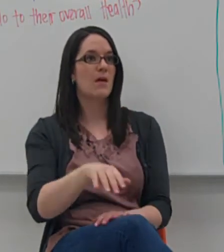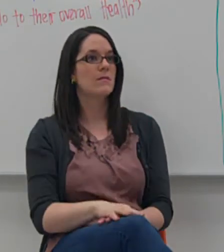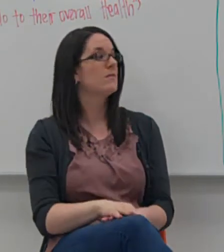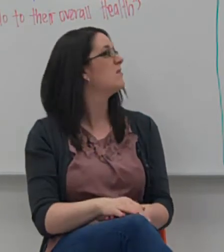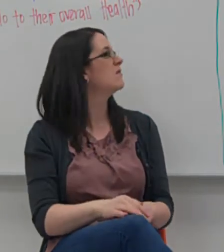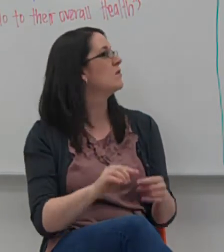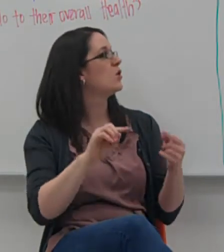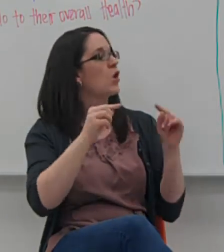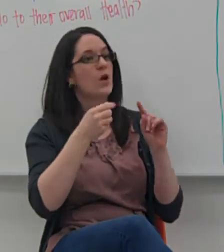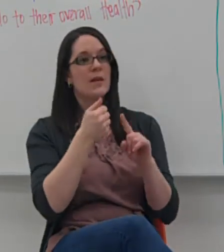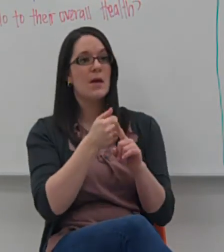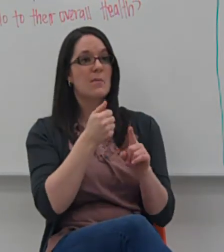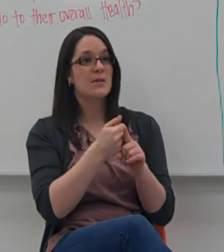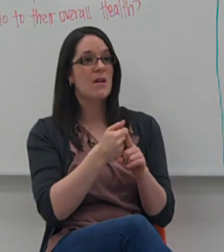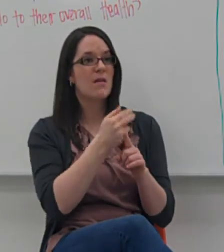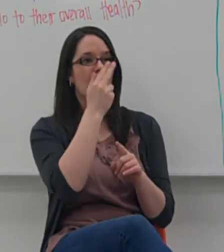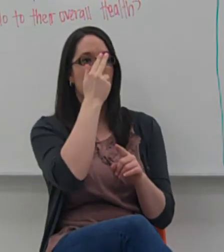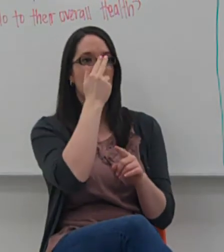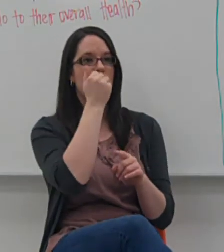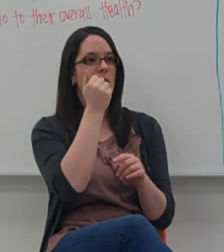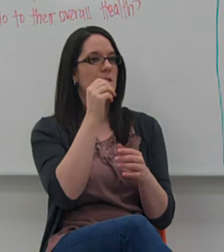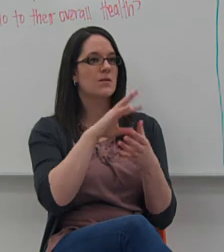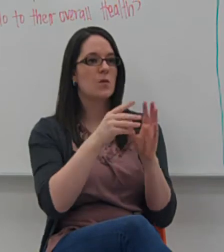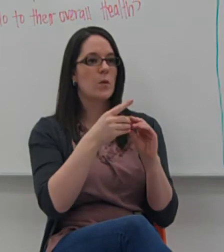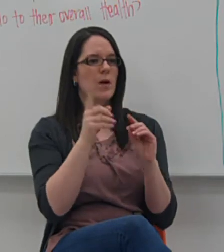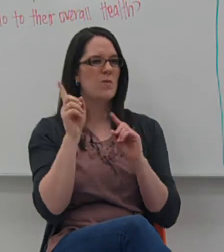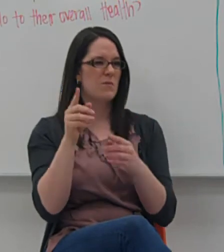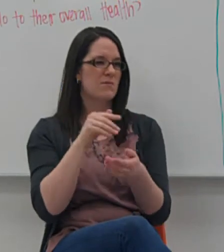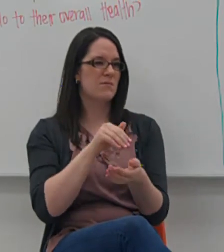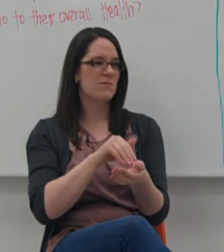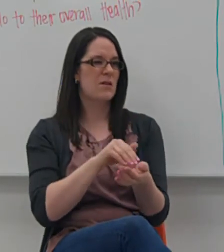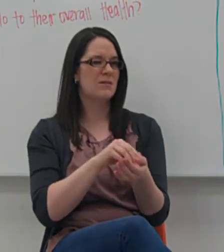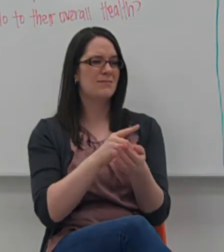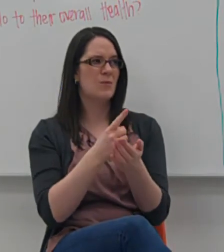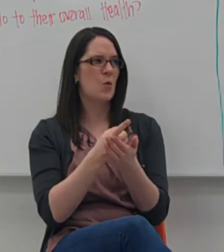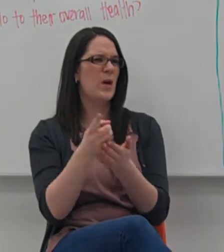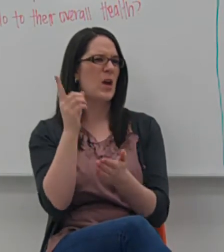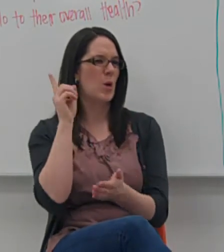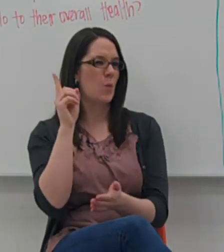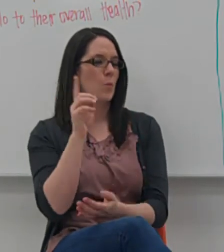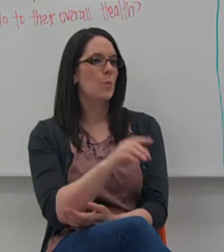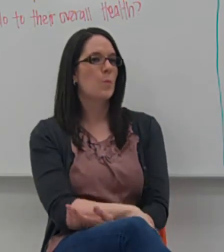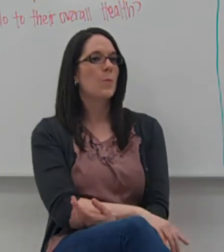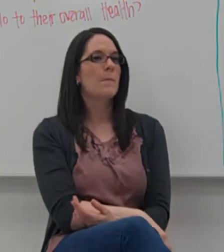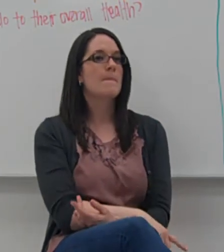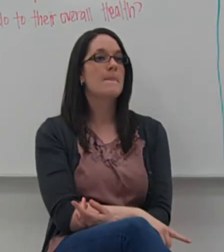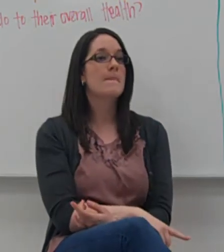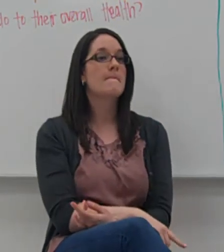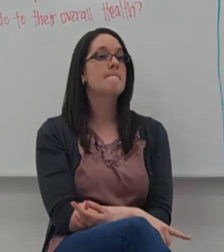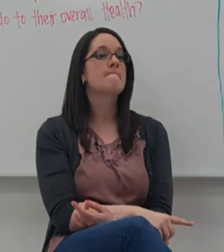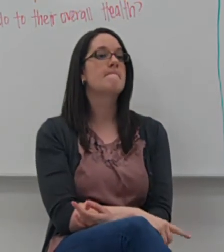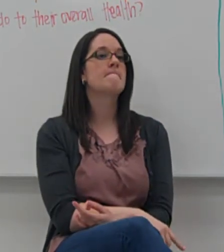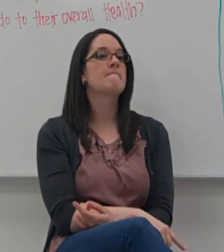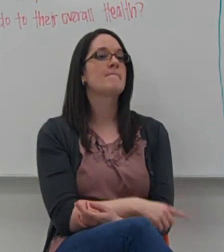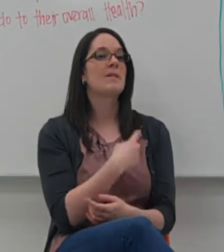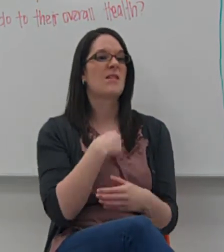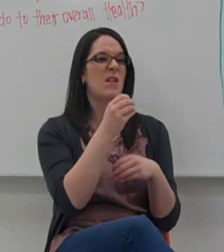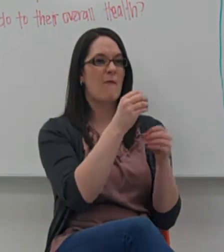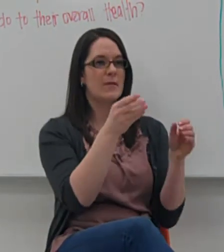themselves. So, funny story, I was at the doctor a week or so ago, and I come out of the doctor's office, whatever, and I'm